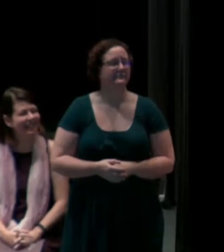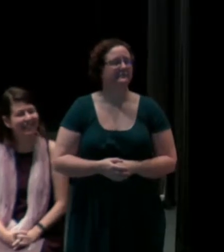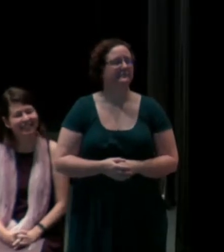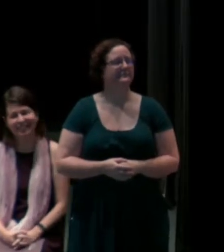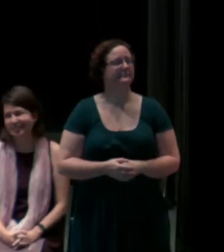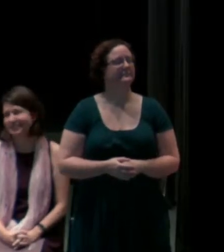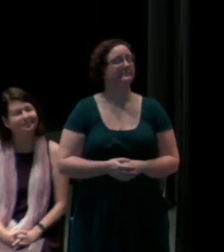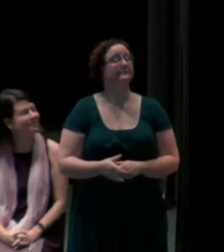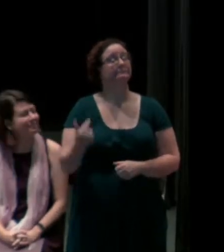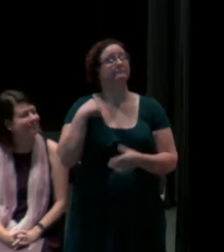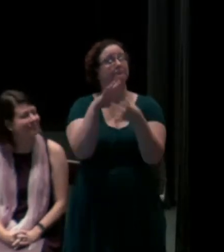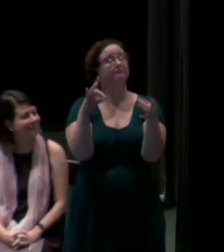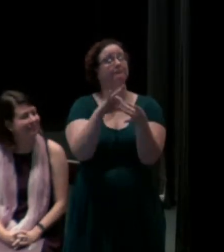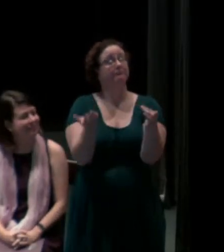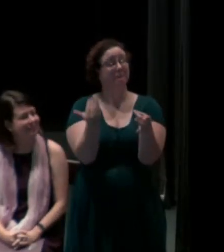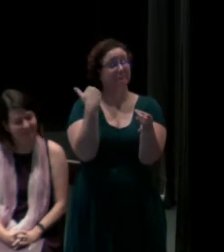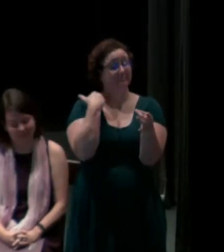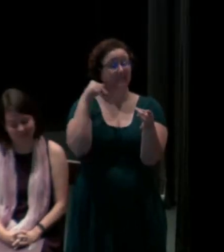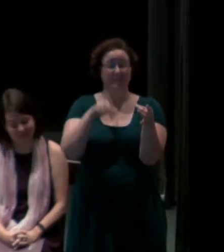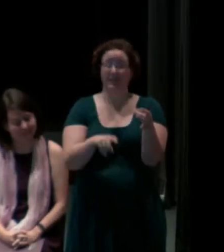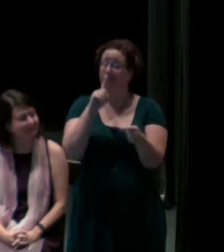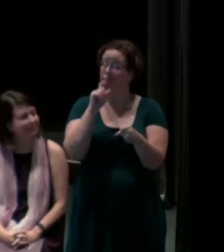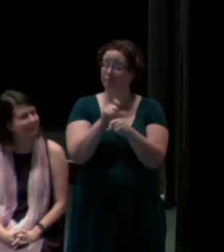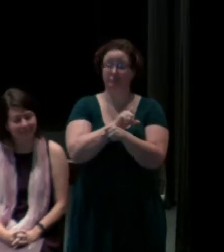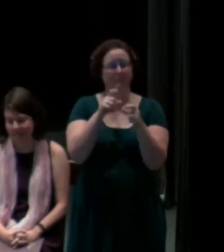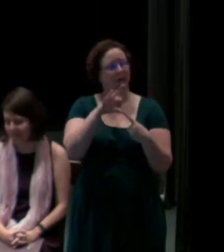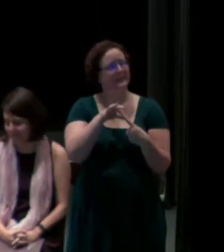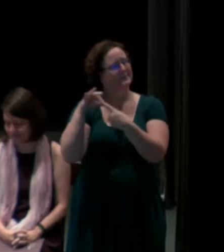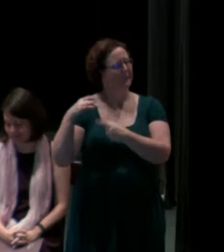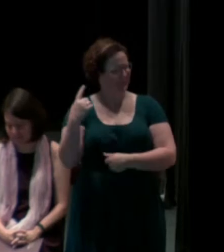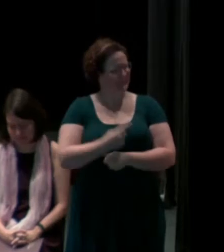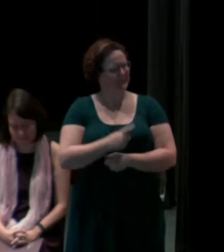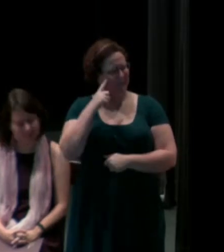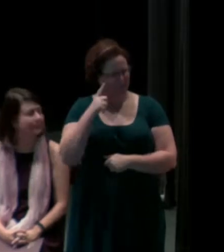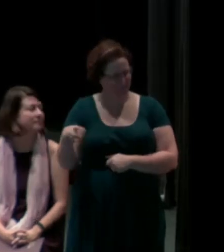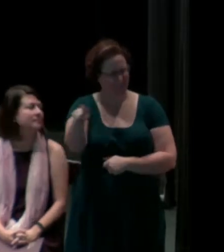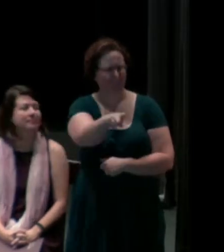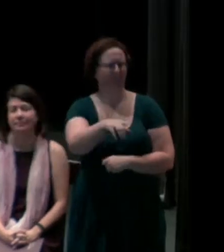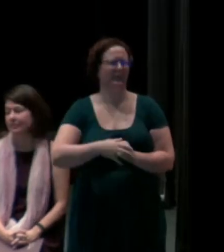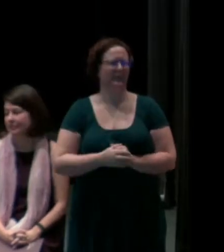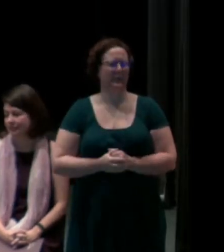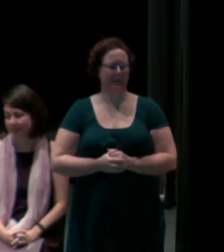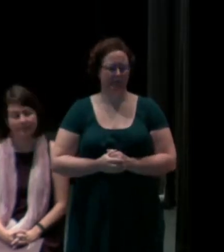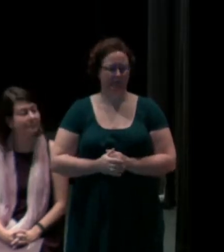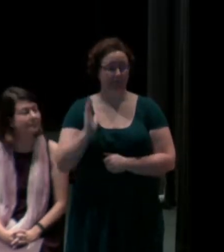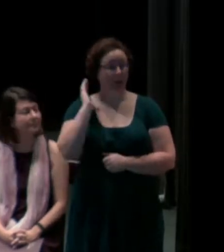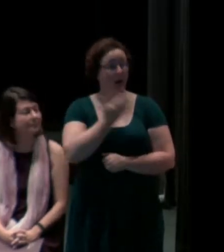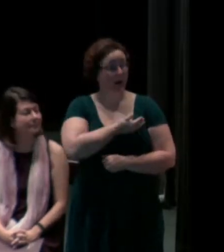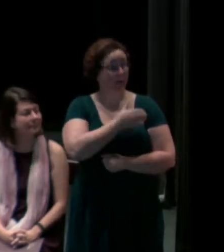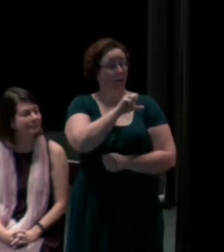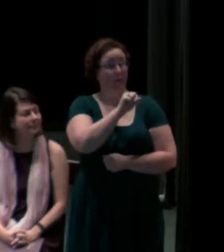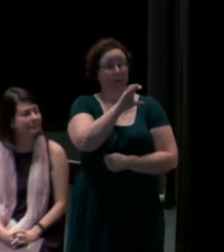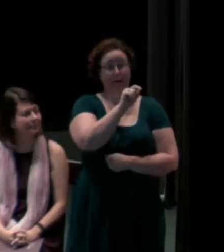And as was mentioned earlier, this really is a very special day. It is one where our